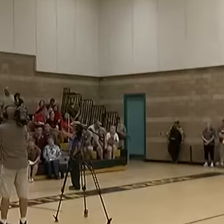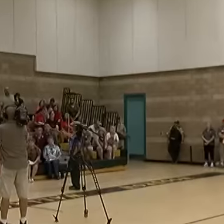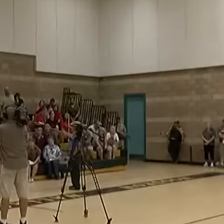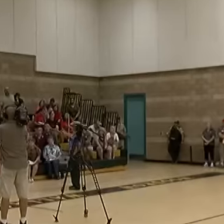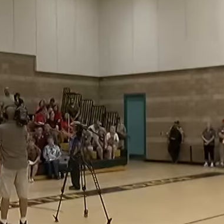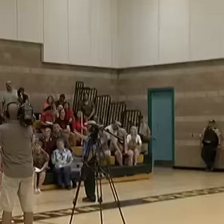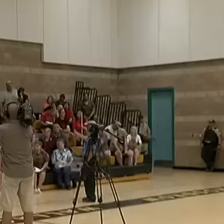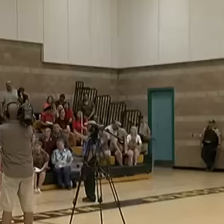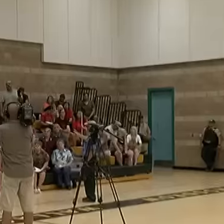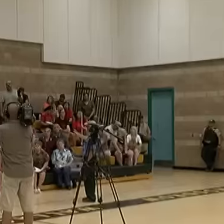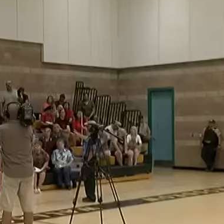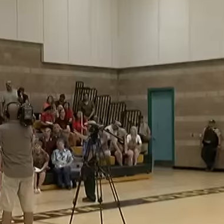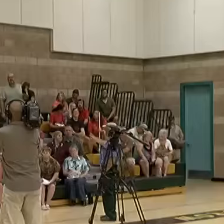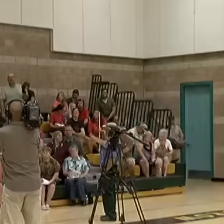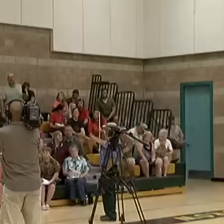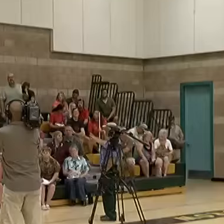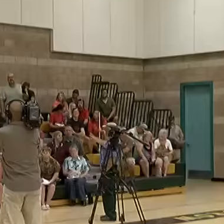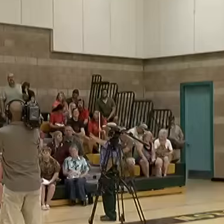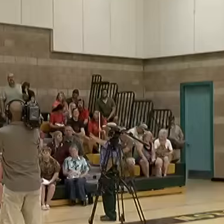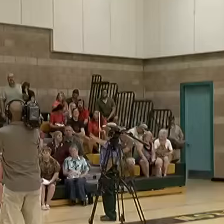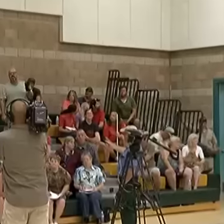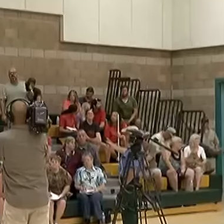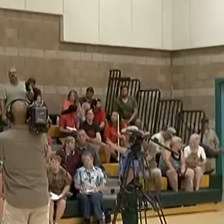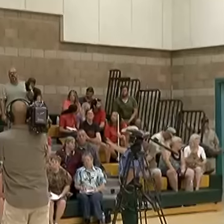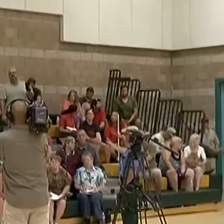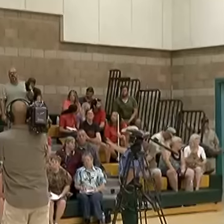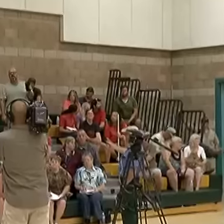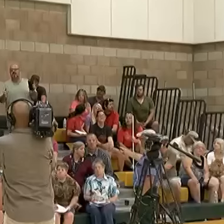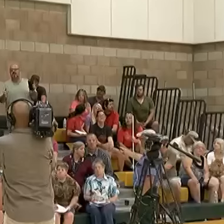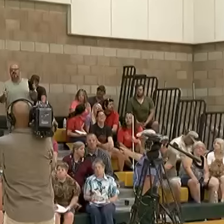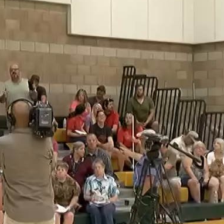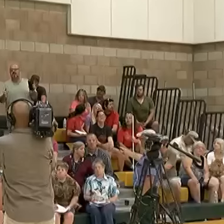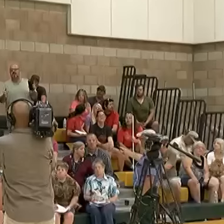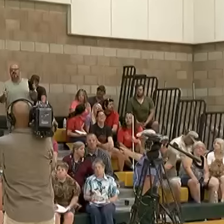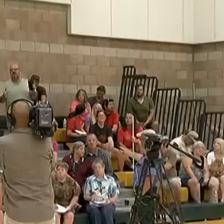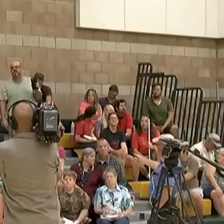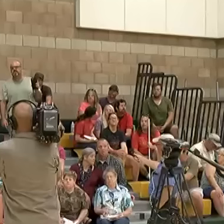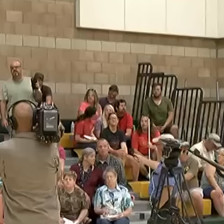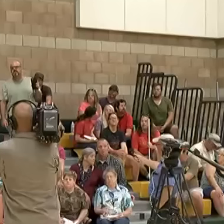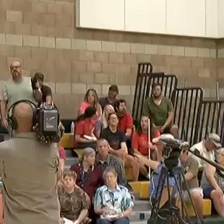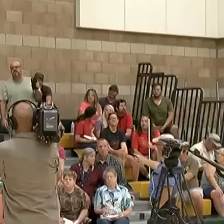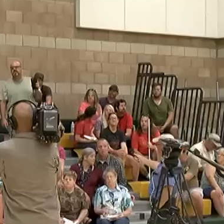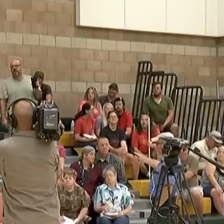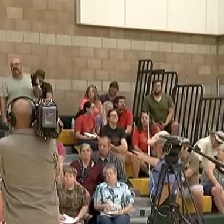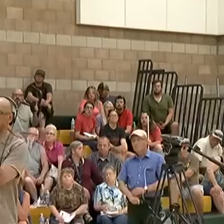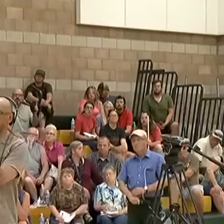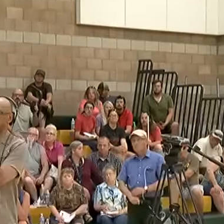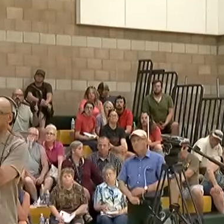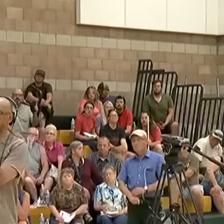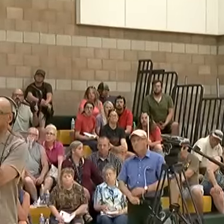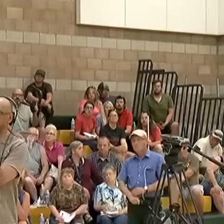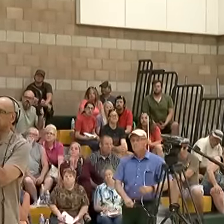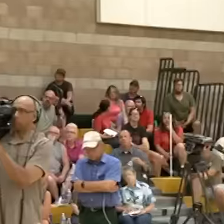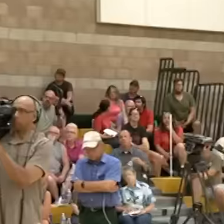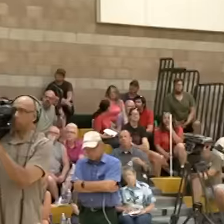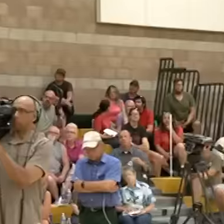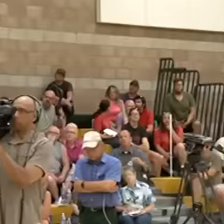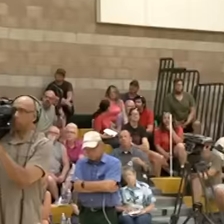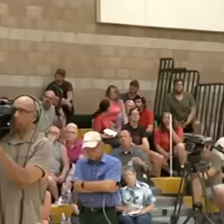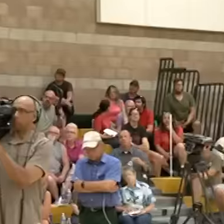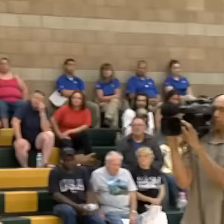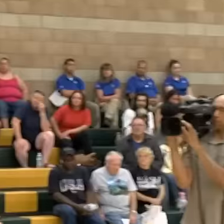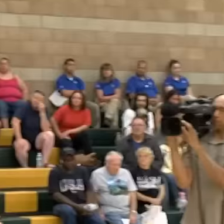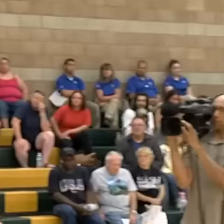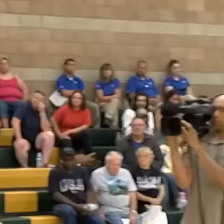or you're not telling us, but there's crime, especially because South Lake has been burned. Reports of suspected confirmed